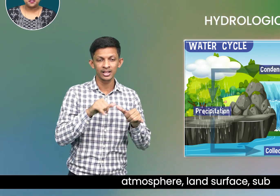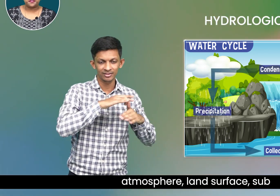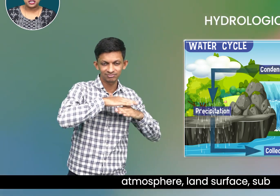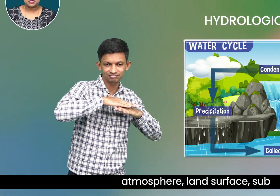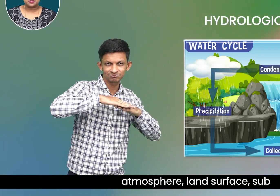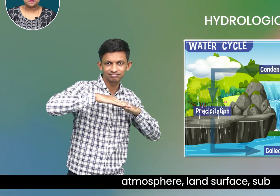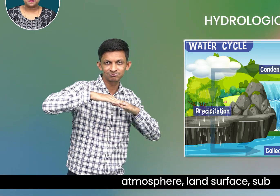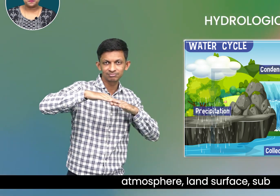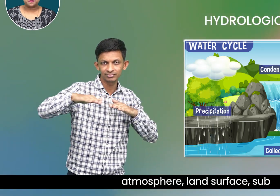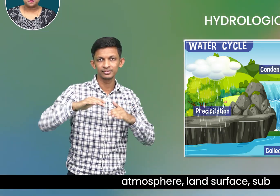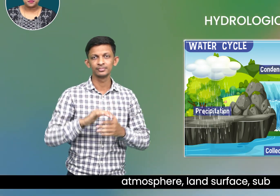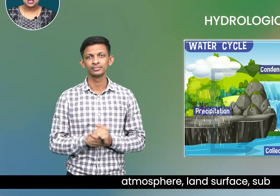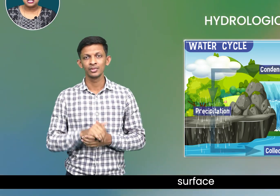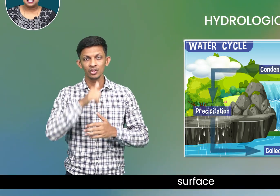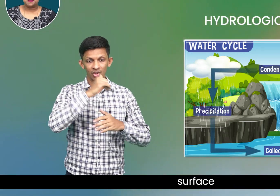land surface,